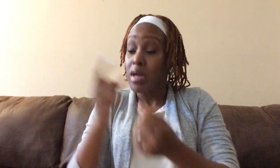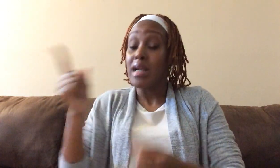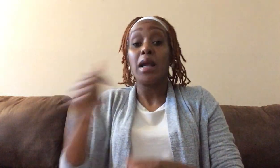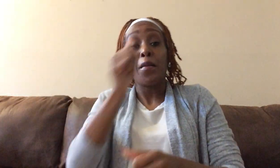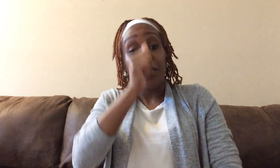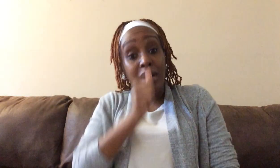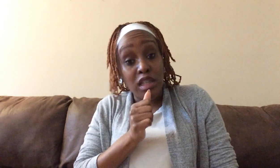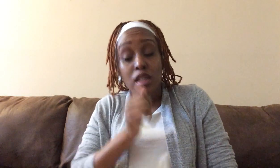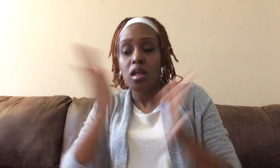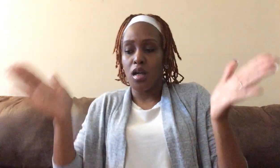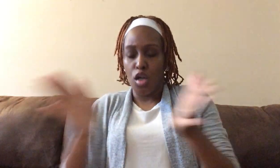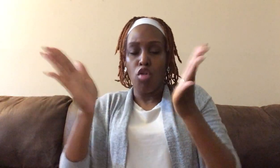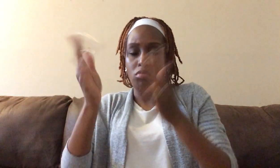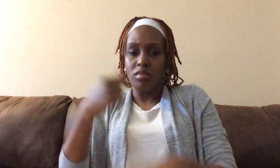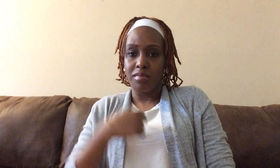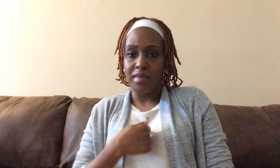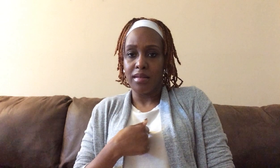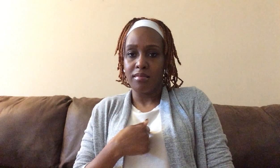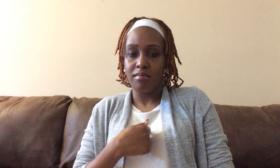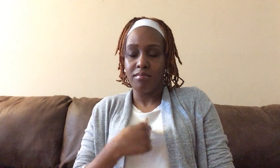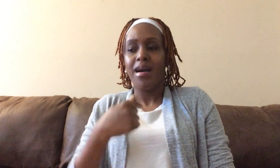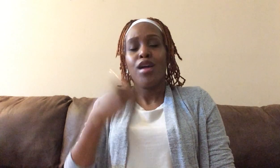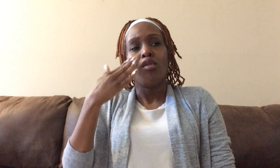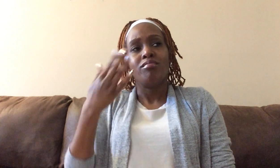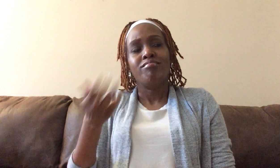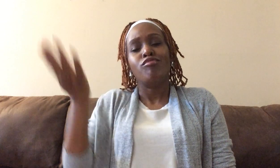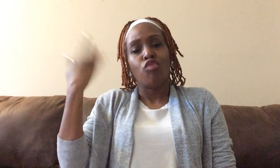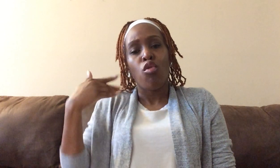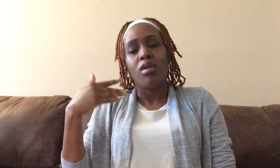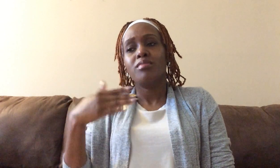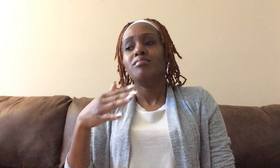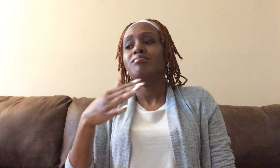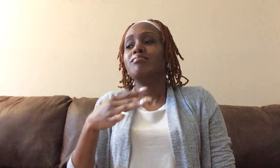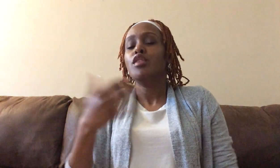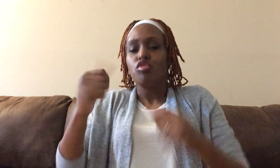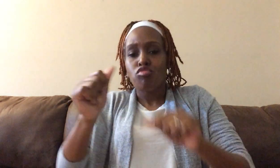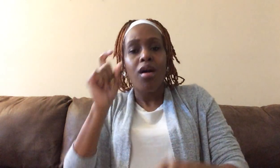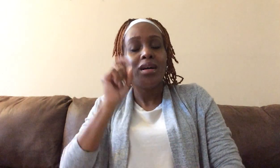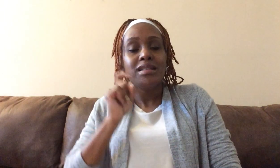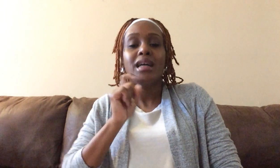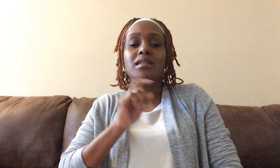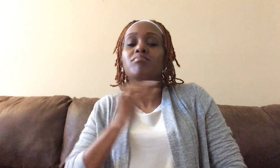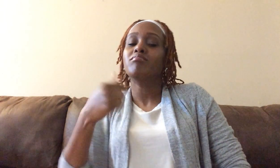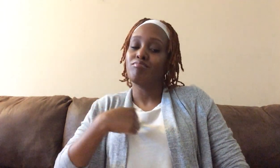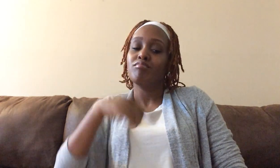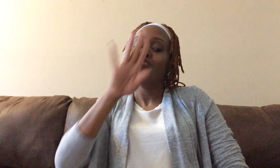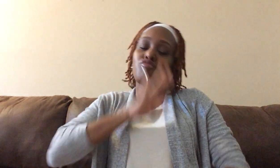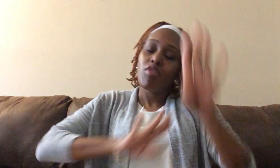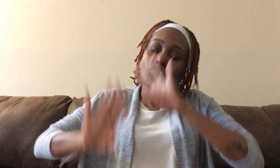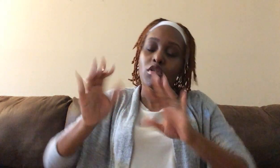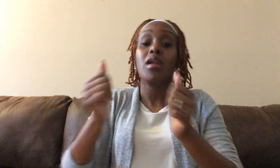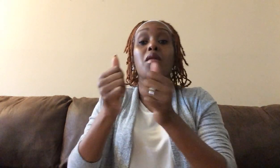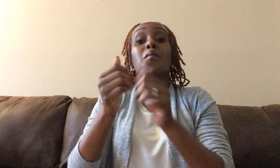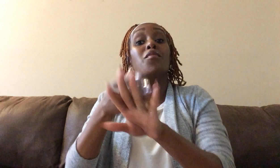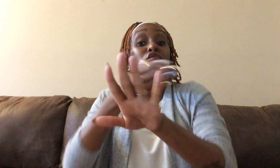very encouraging to me. I know we both dealt with our frustrations before the Women's Therapy Center, so I